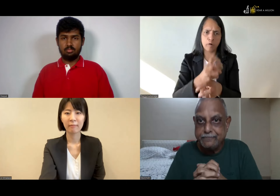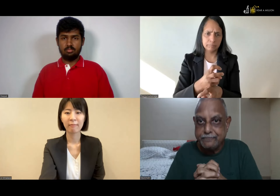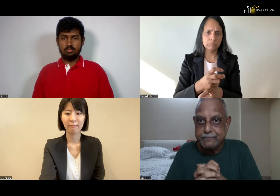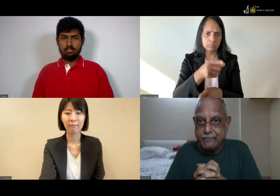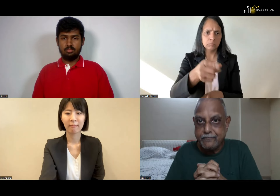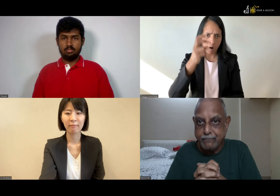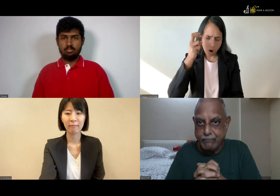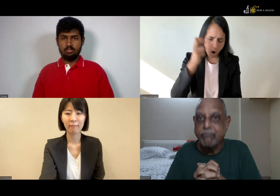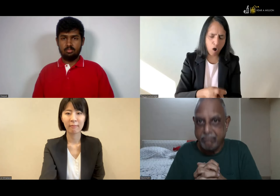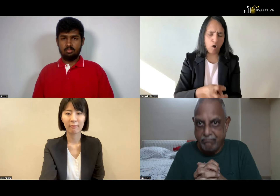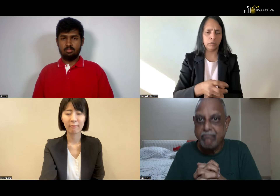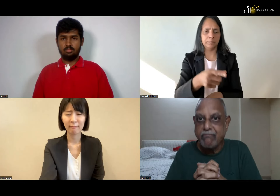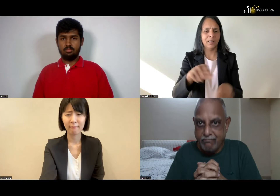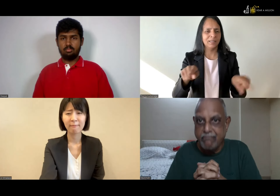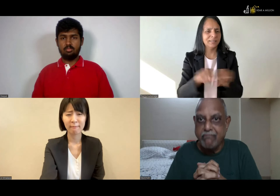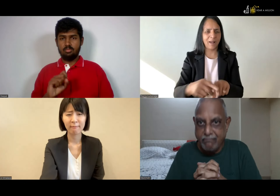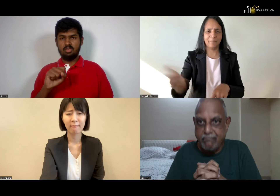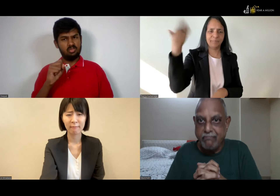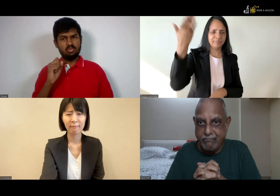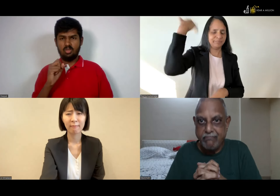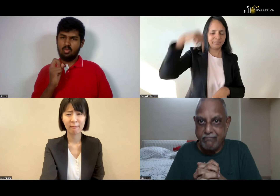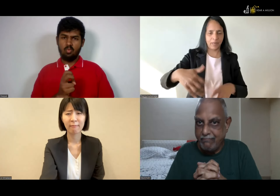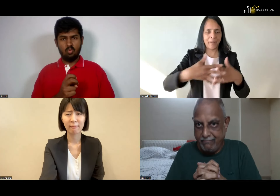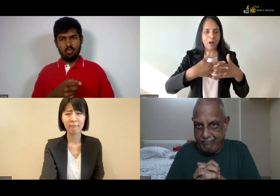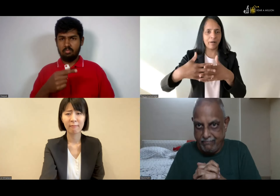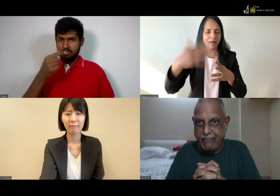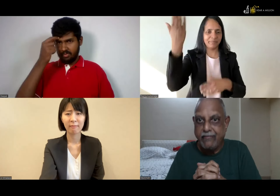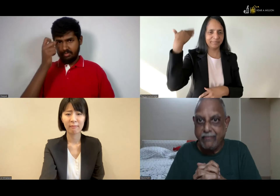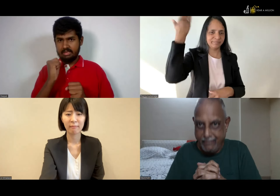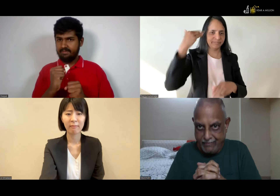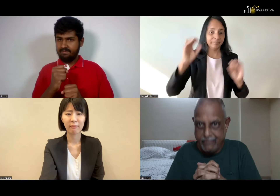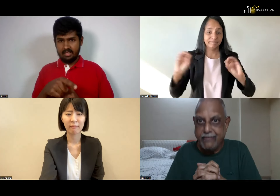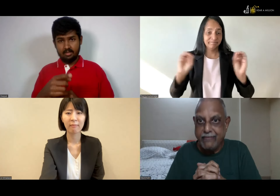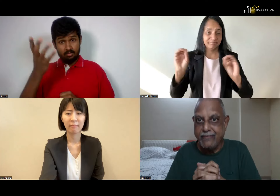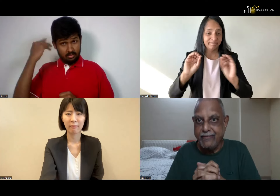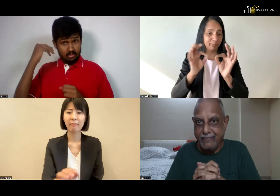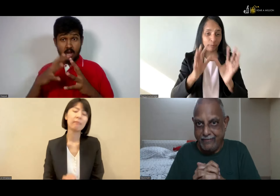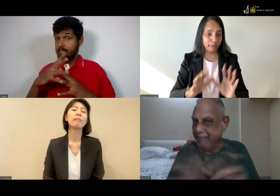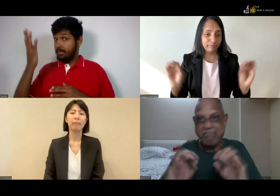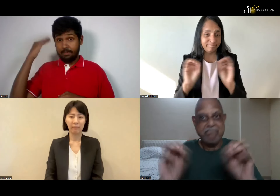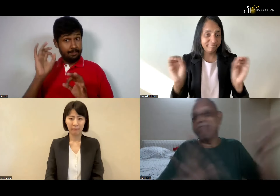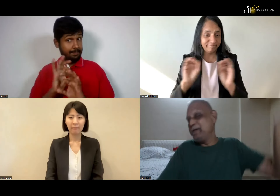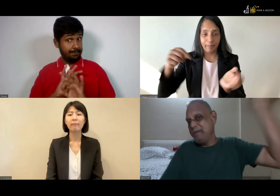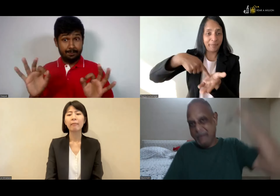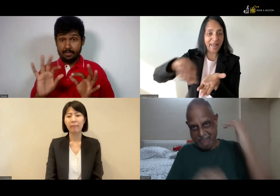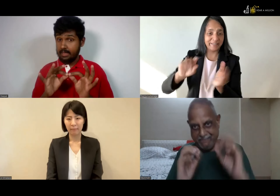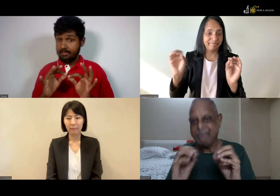yeah, I know it's very hard. It's extremely hard. You know, in the US also, we didn't have